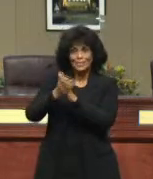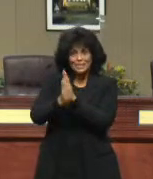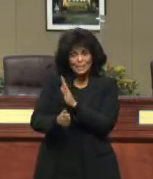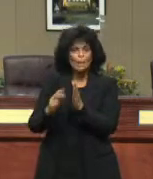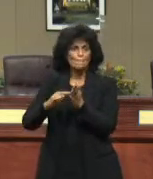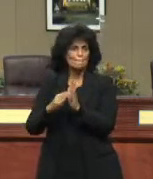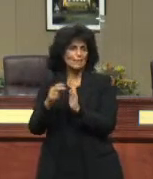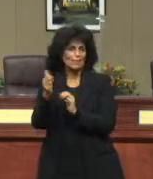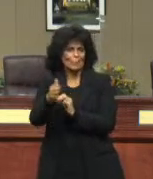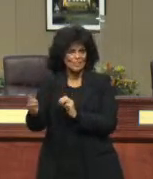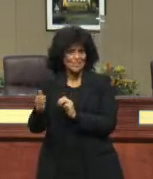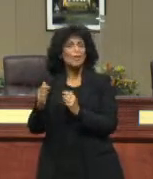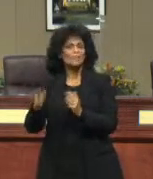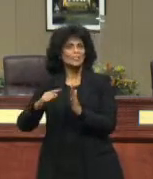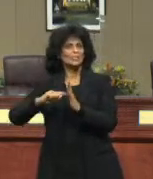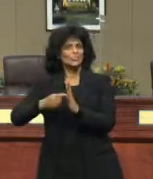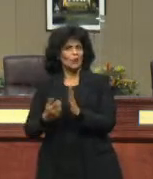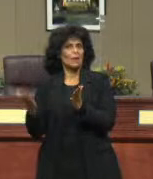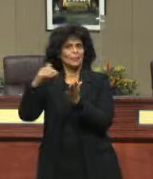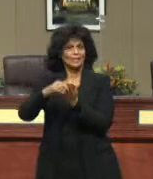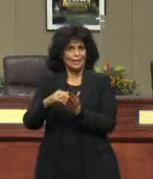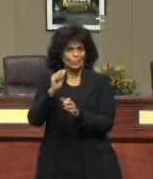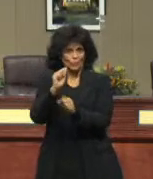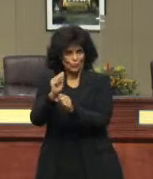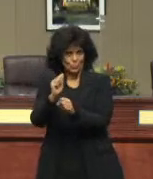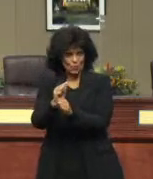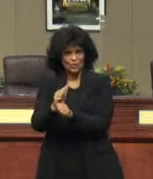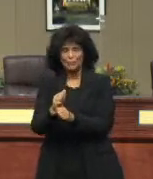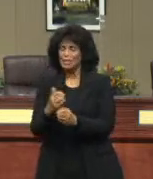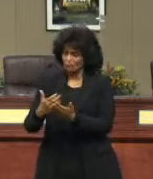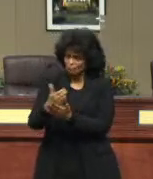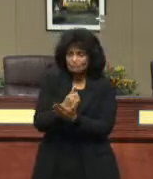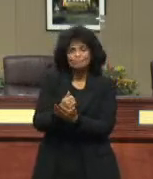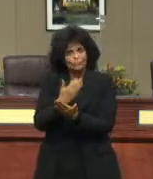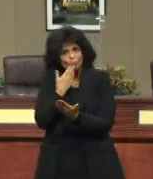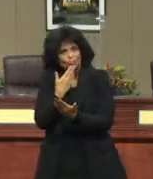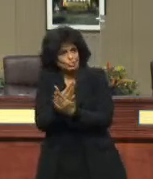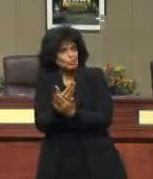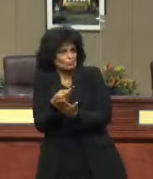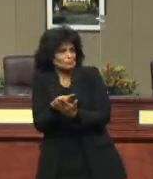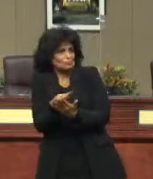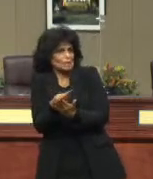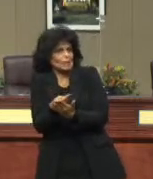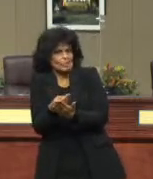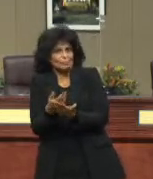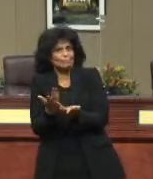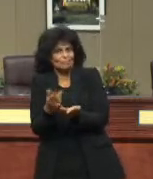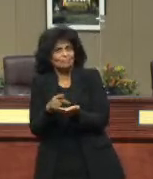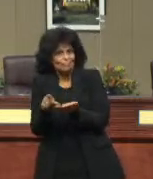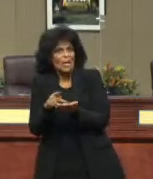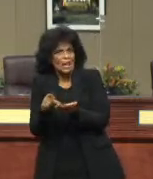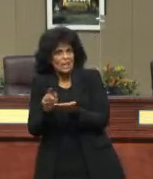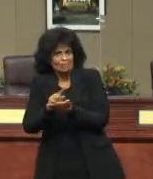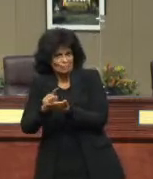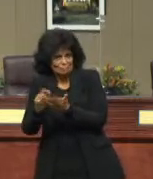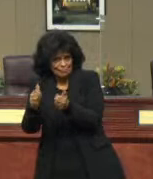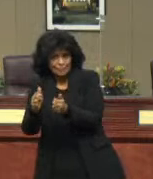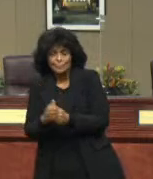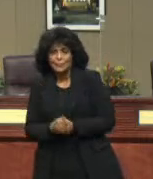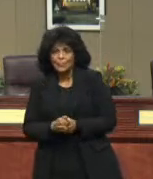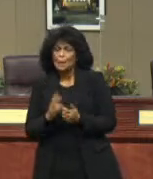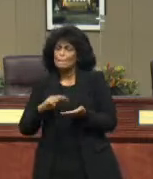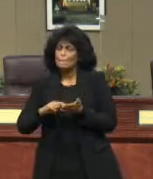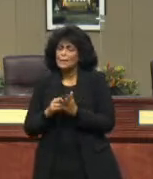is putting them back to work, and they're earning a decent wage. The vocational program has assisted local residents